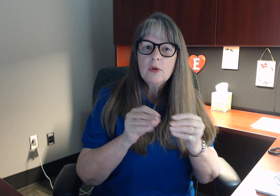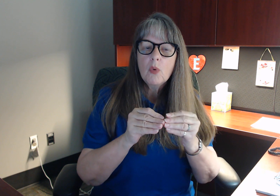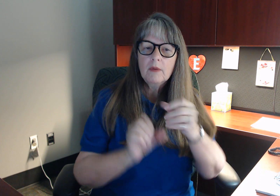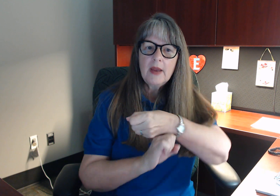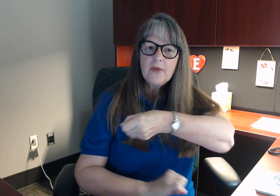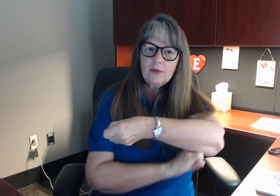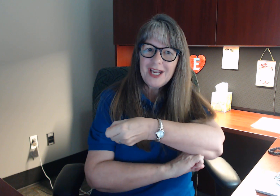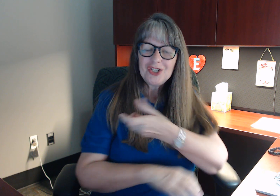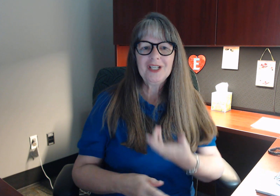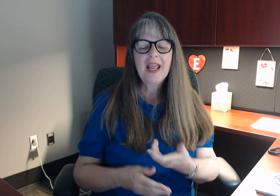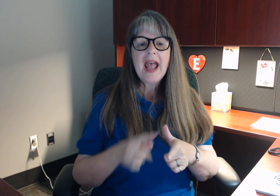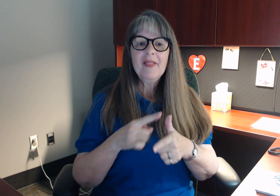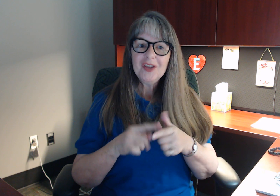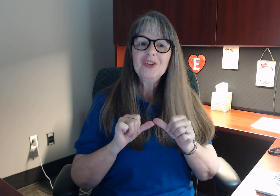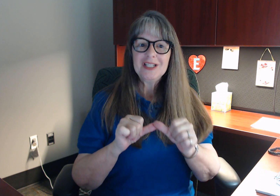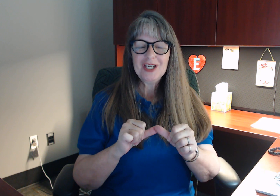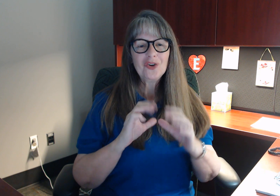more of that foundation. And then you continue with the